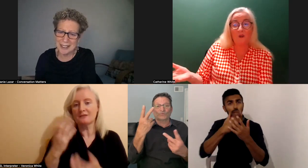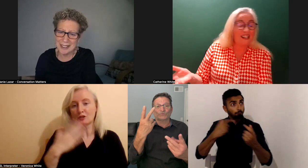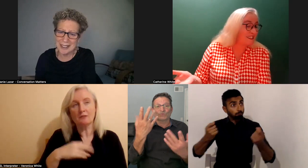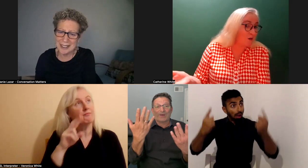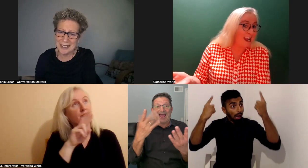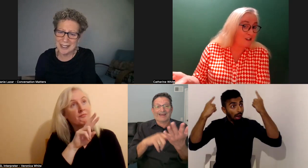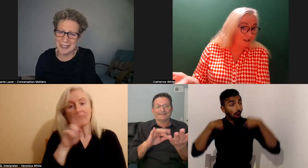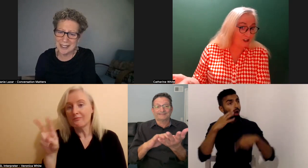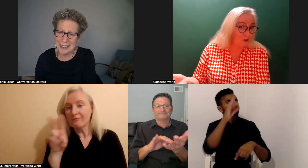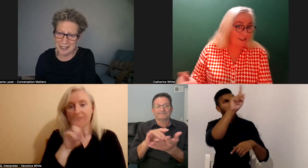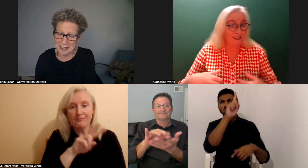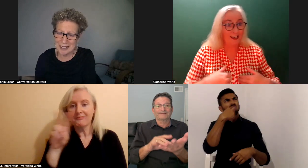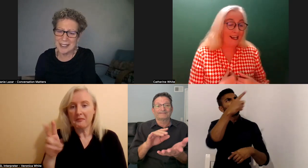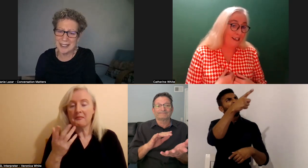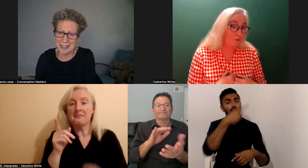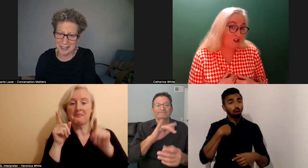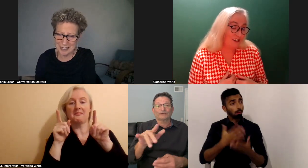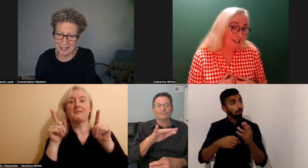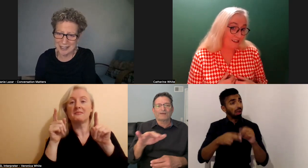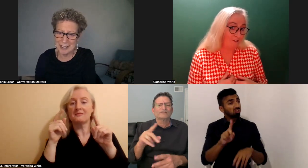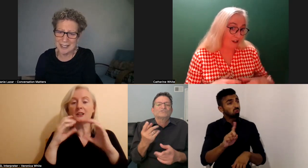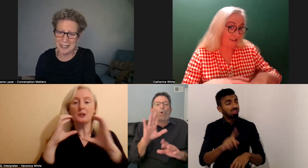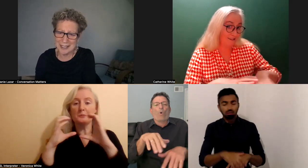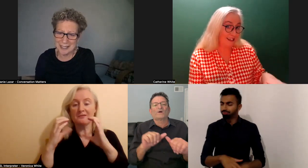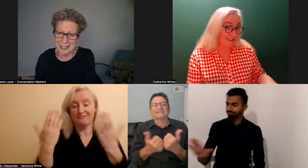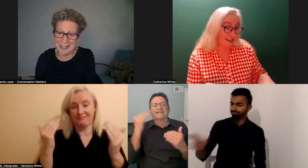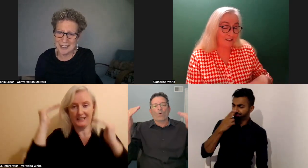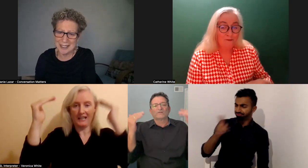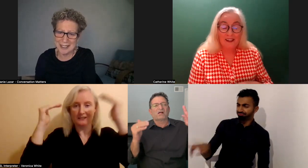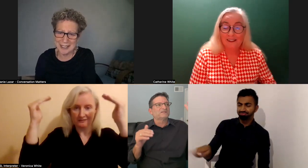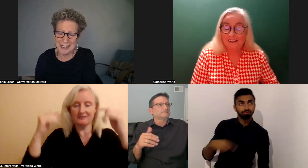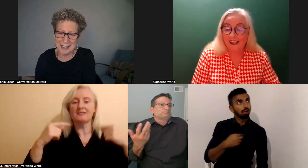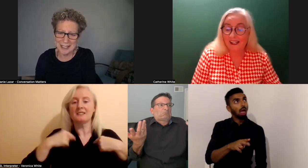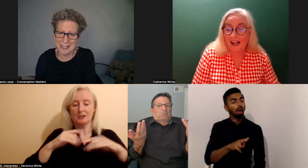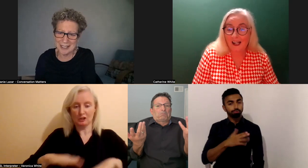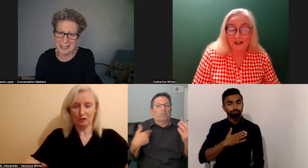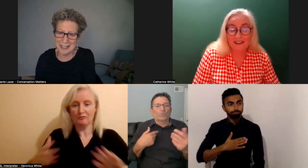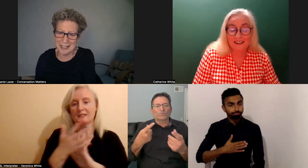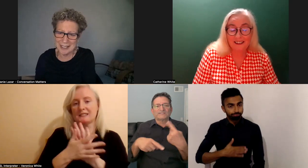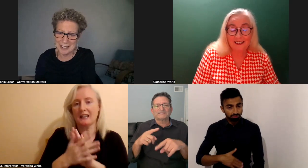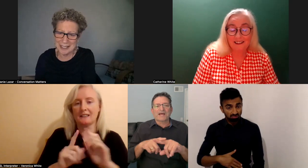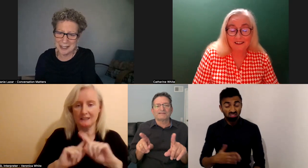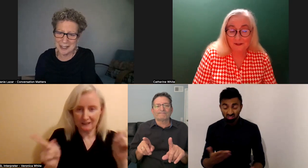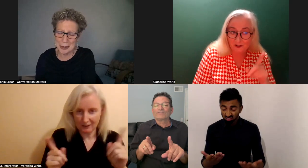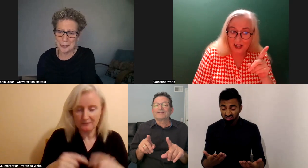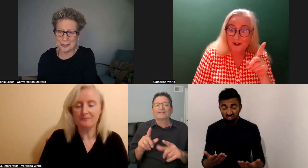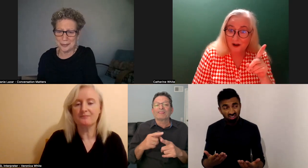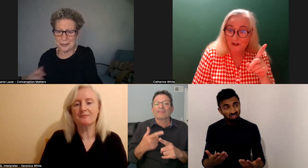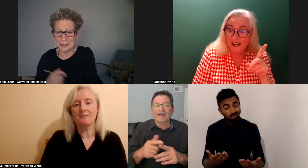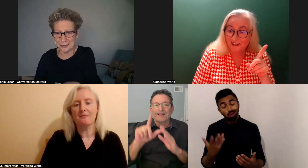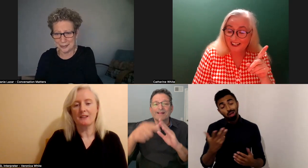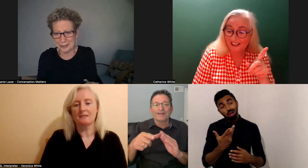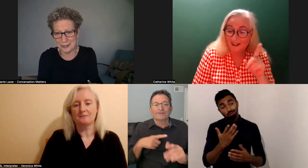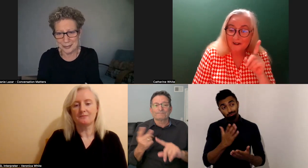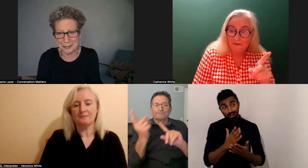it, or that's how adults do it. And then we just signed different. That's it. Then I went to England. I know I'm